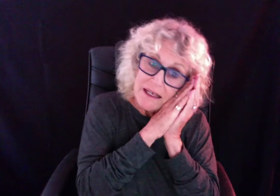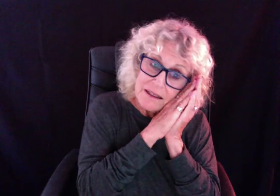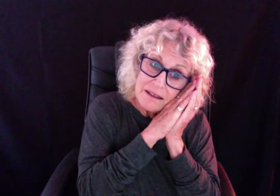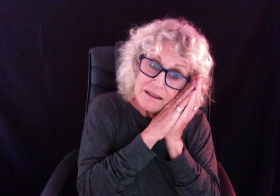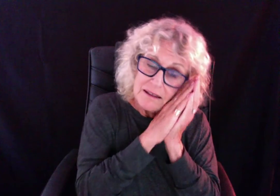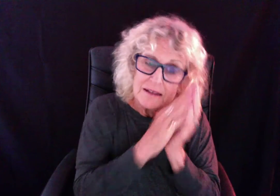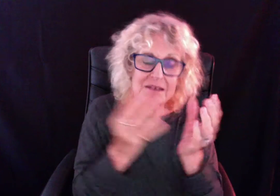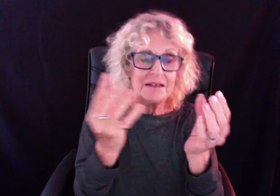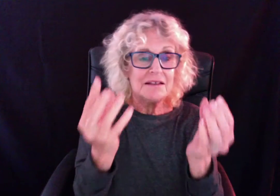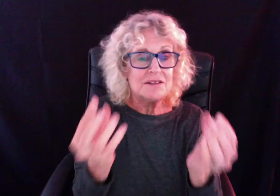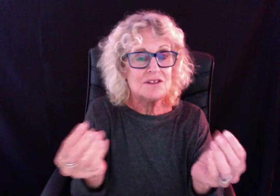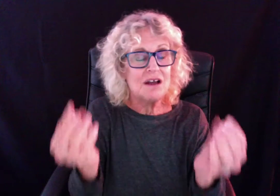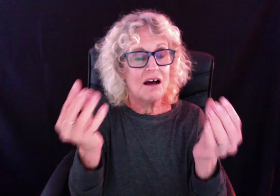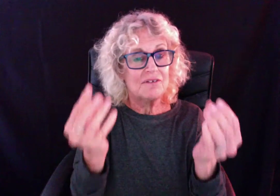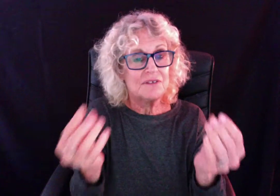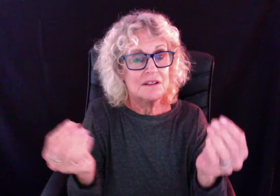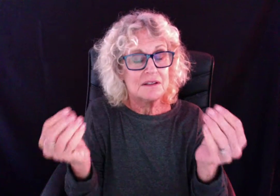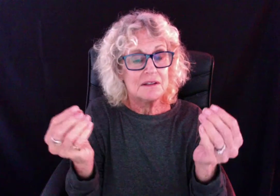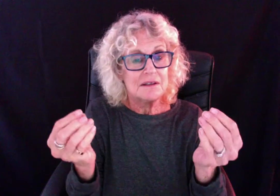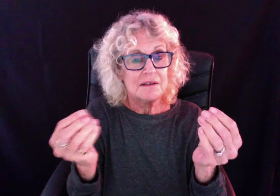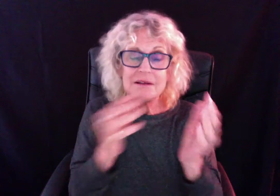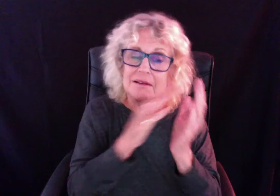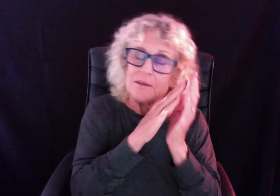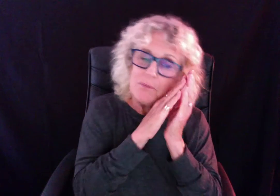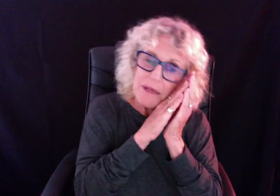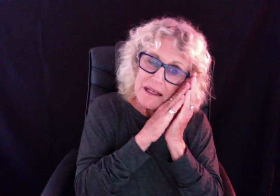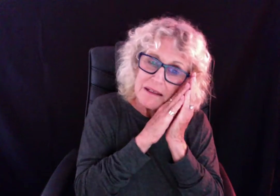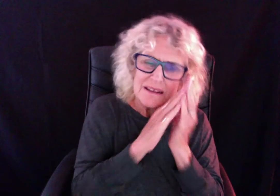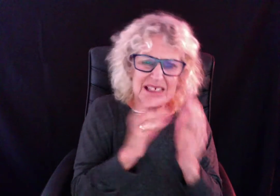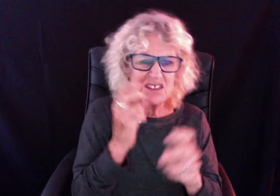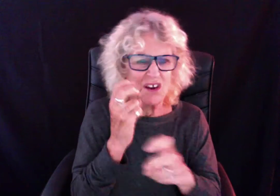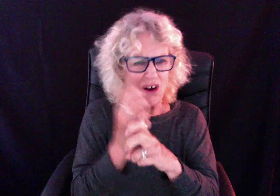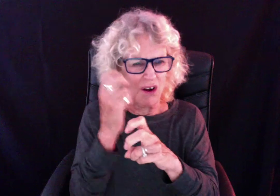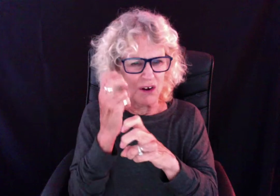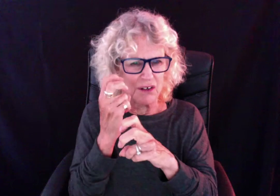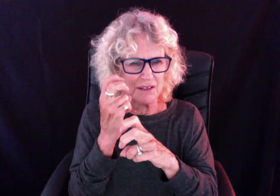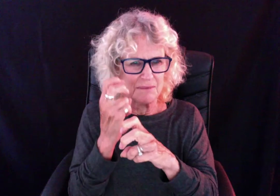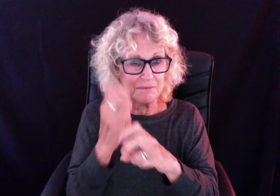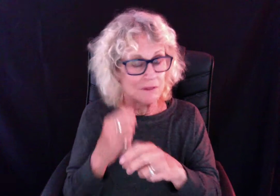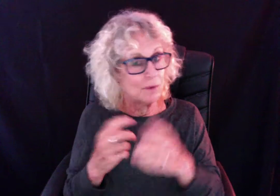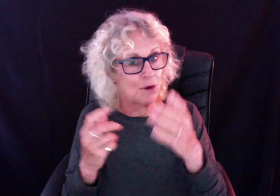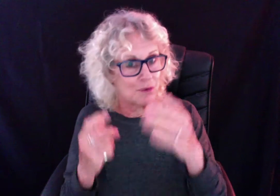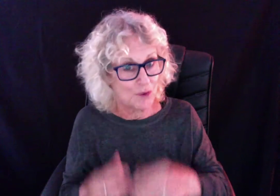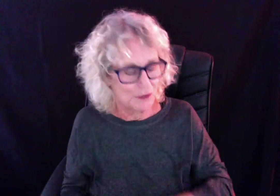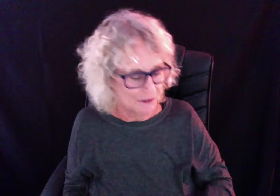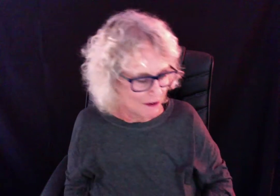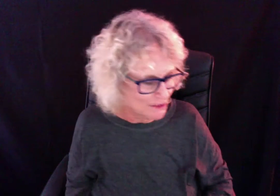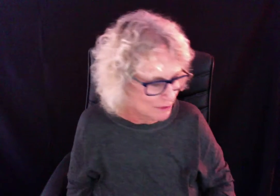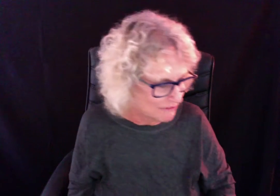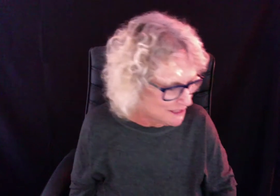bed is soft. The bed is hard. There we go with the Goldilocks reference